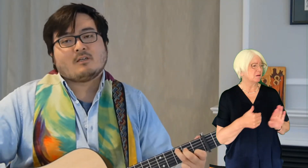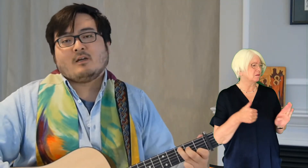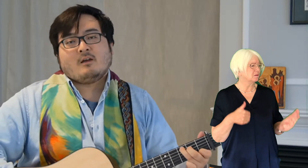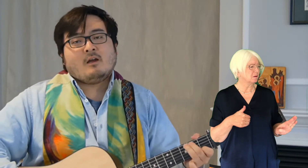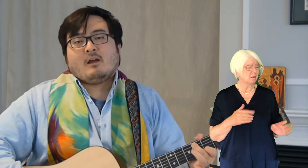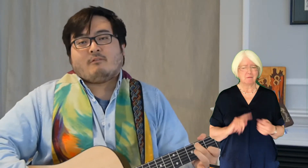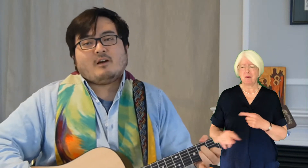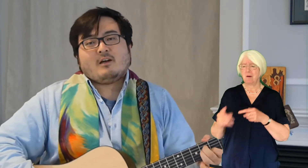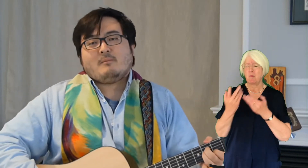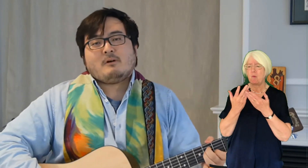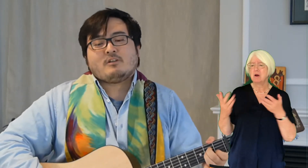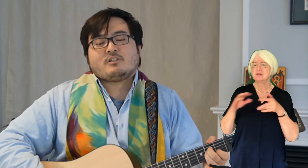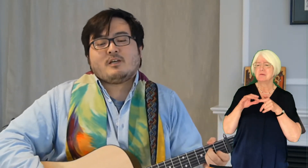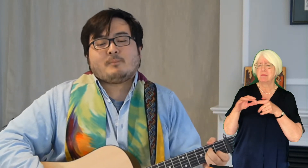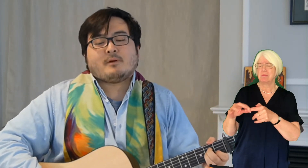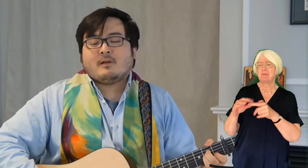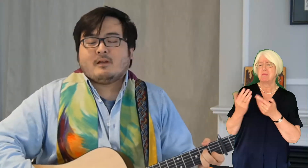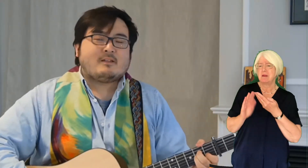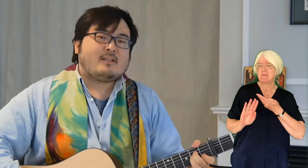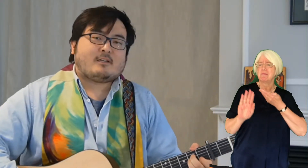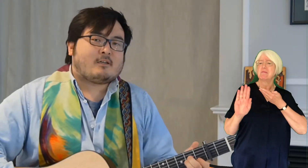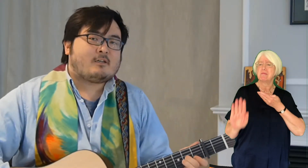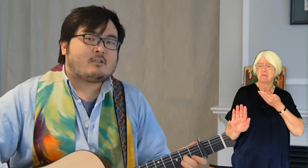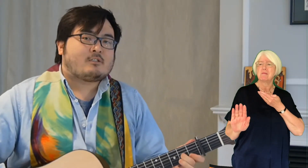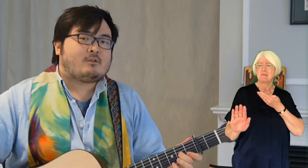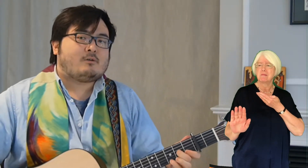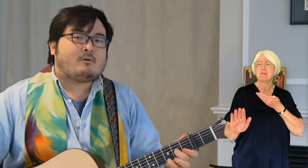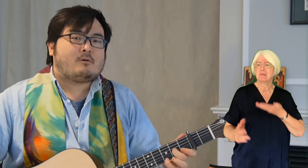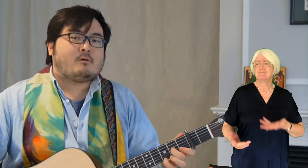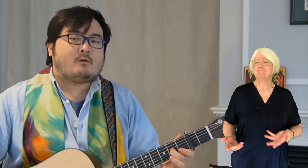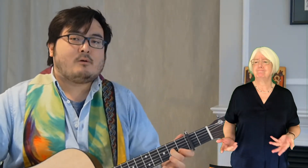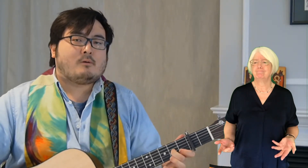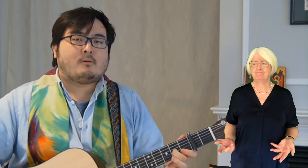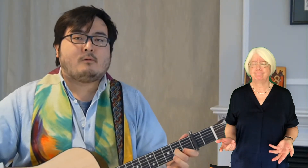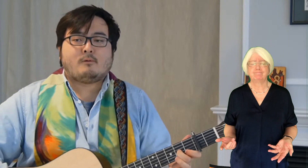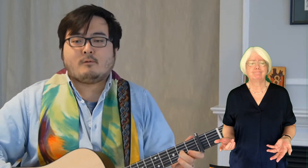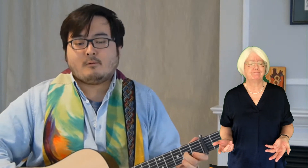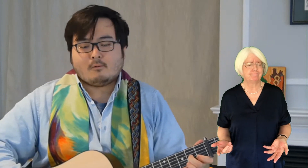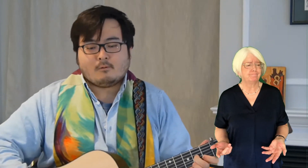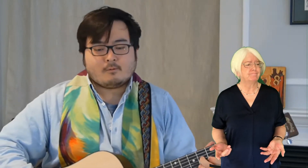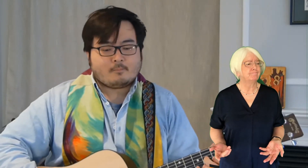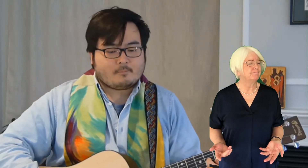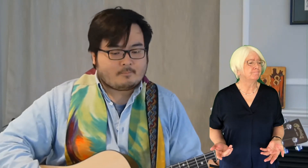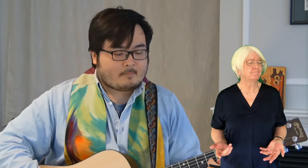neighbors, from worship leaders too.